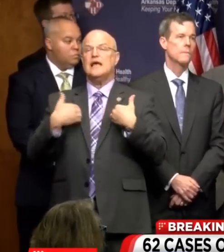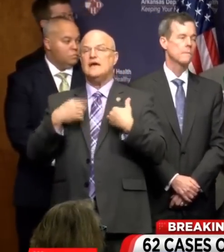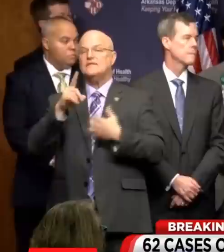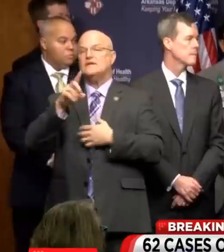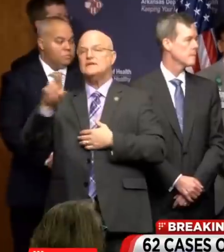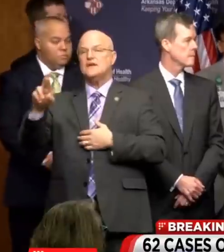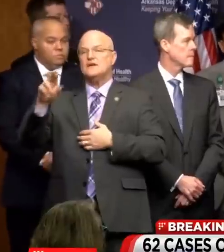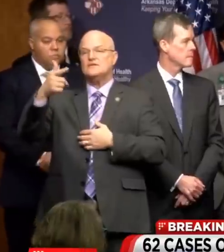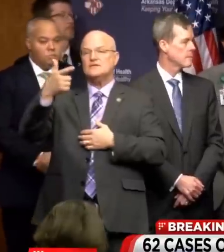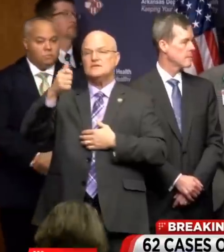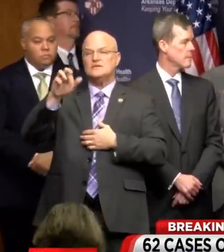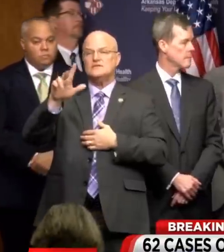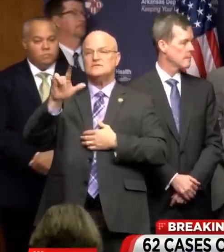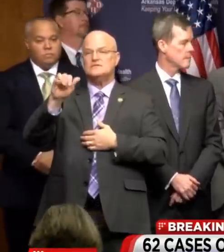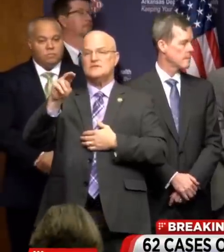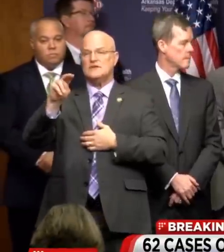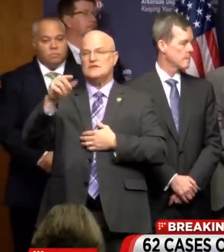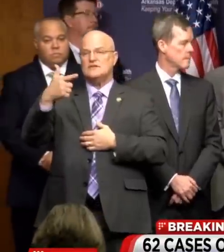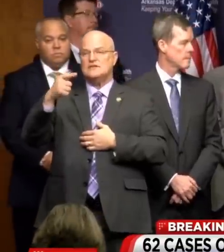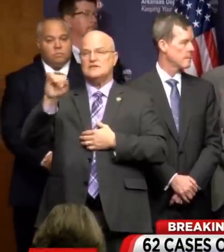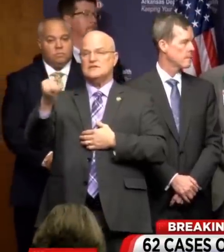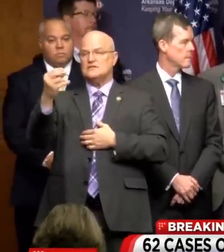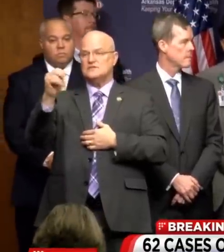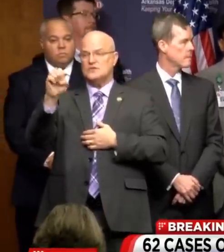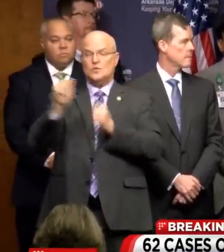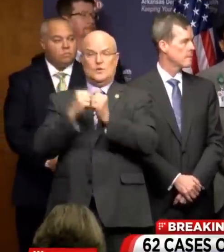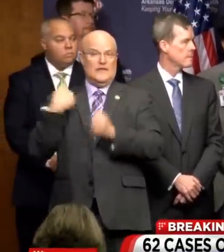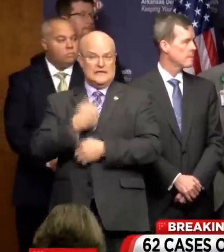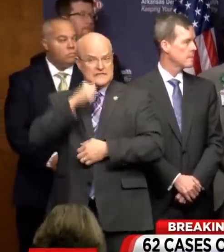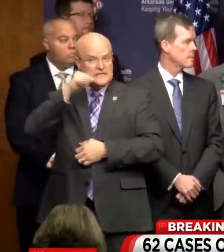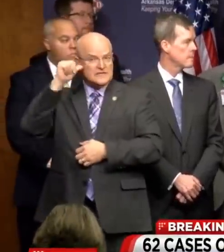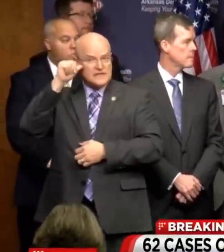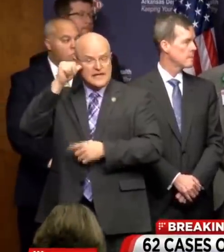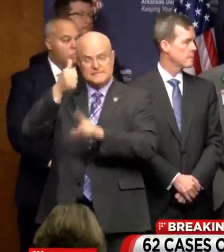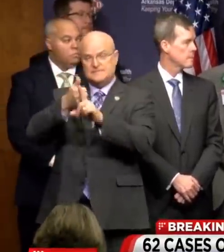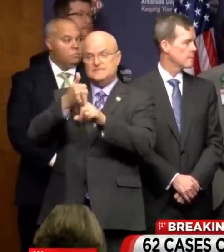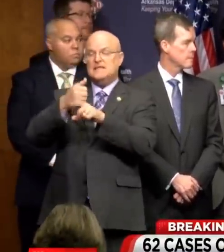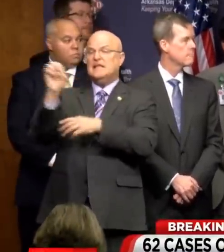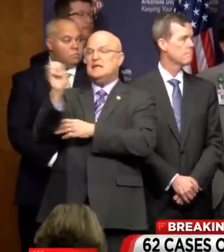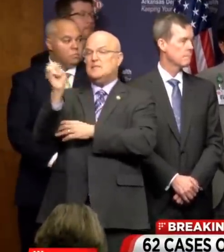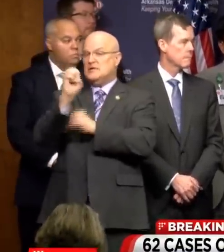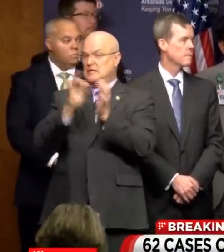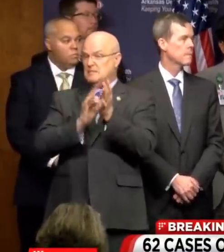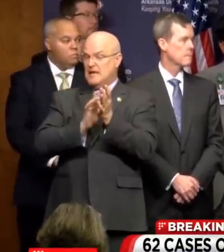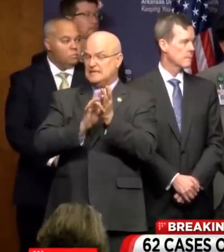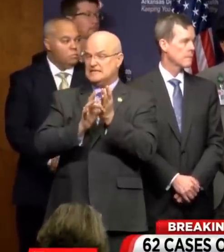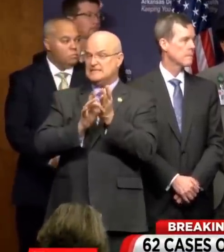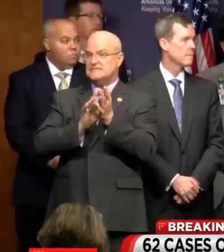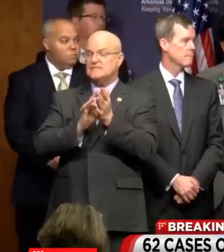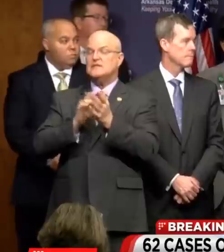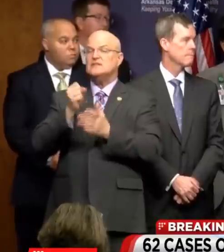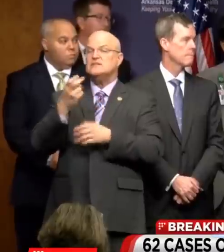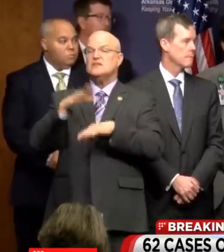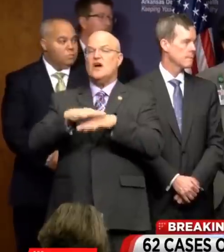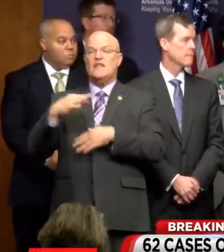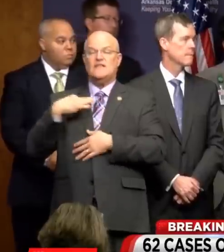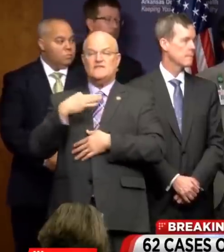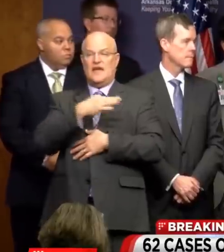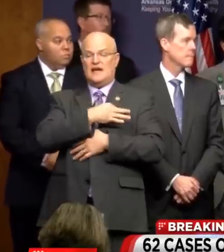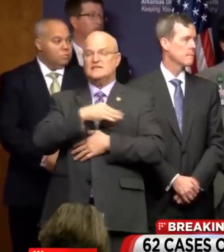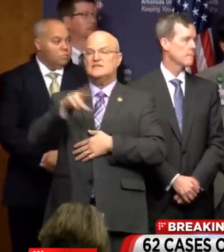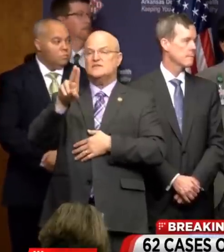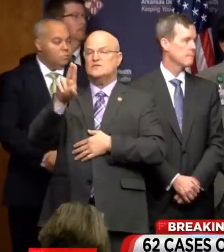have Dr. Geraldine Jones, who was with us yesterday. Dr. Jones is an emergency medicine physician. She's on the faculty